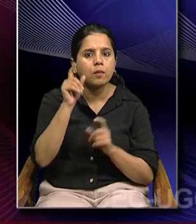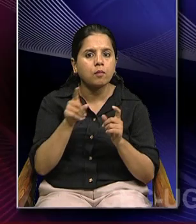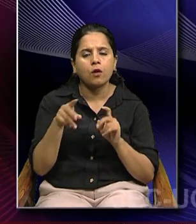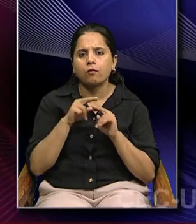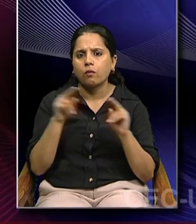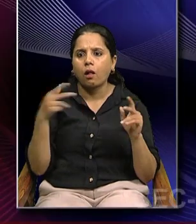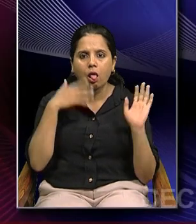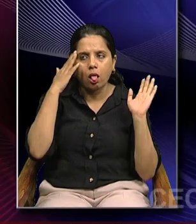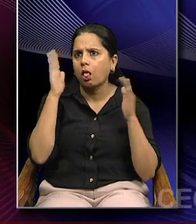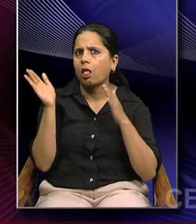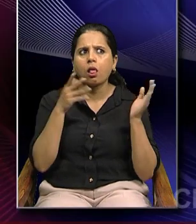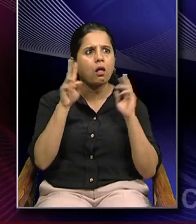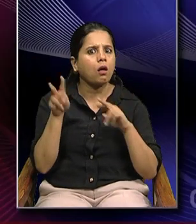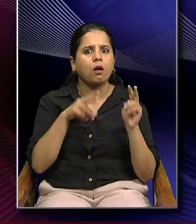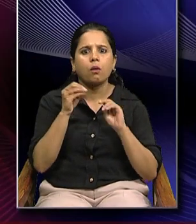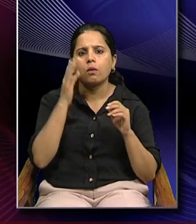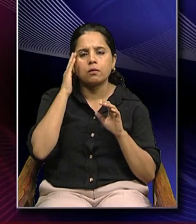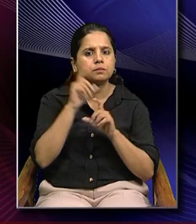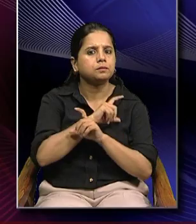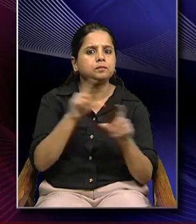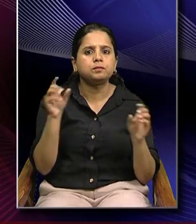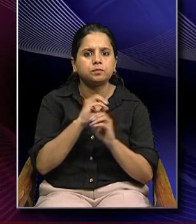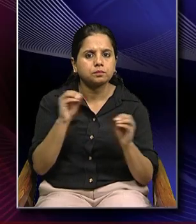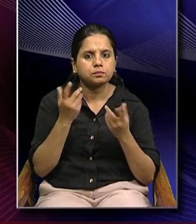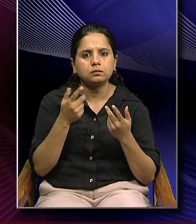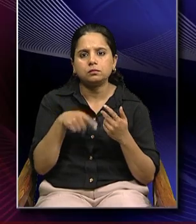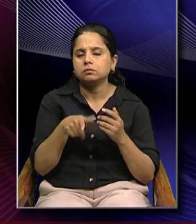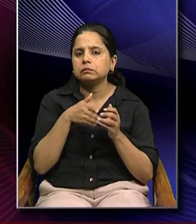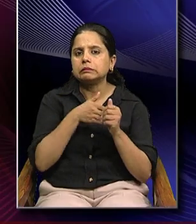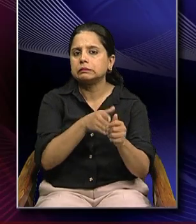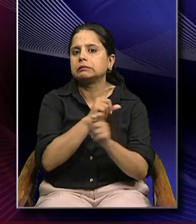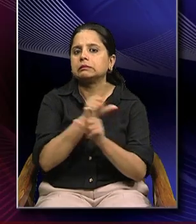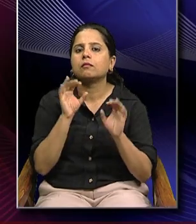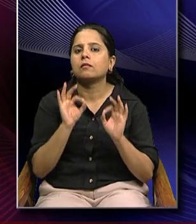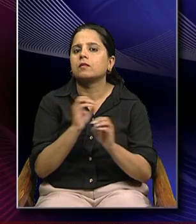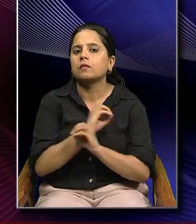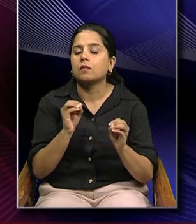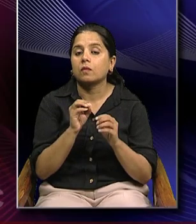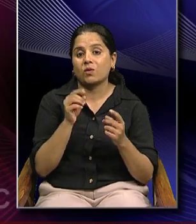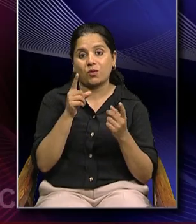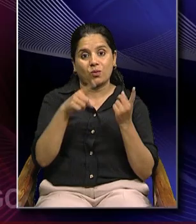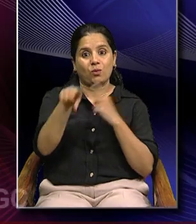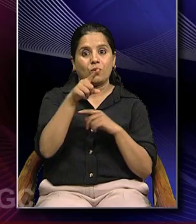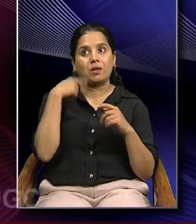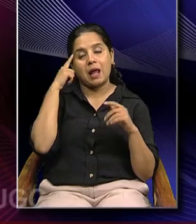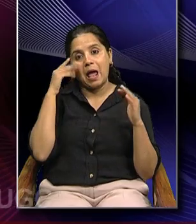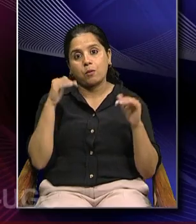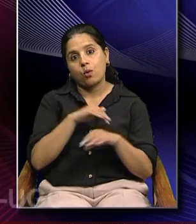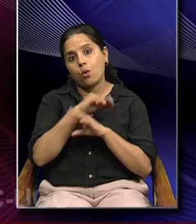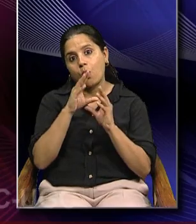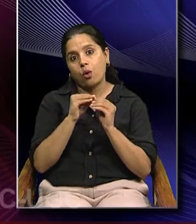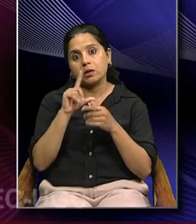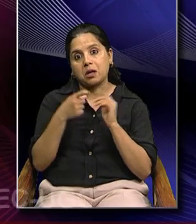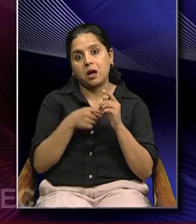completely distracted, disoriented, or at times misguided also. So, you cannot expect all the customers